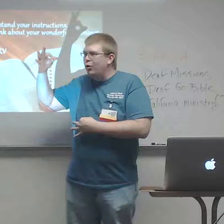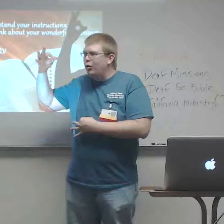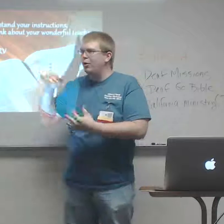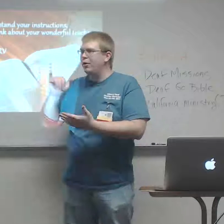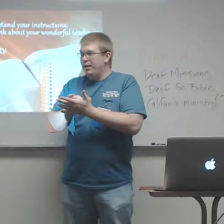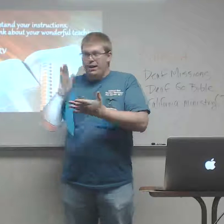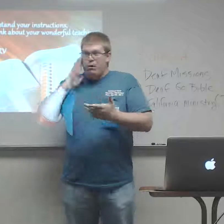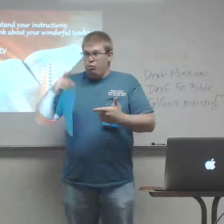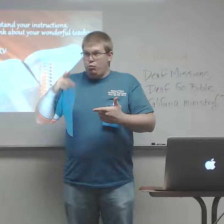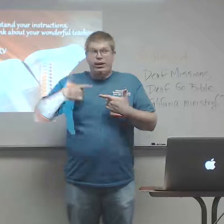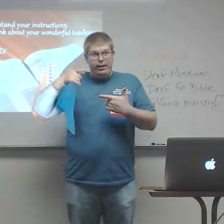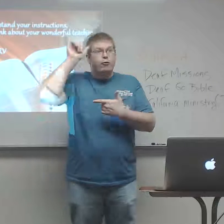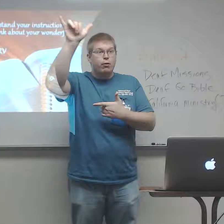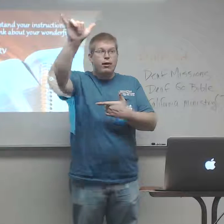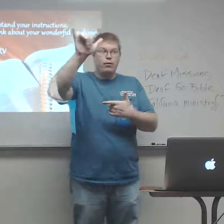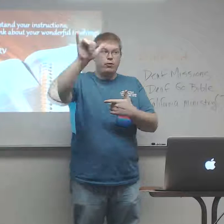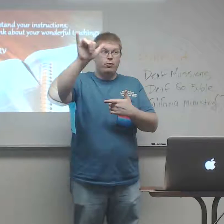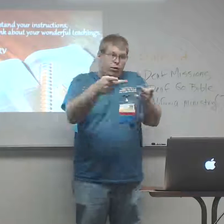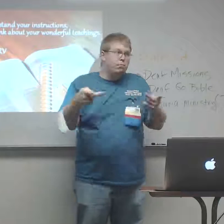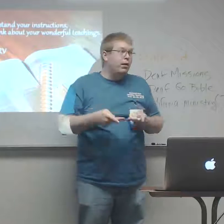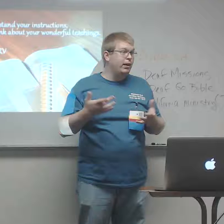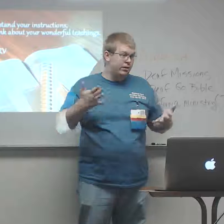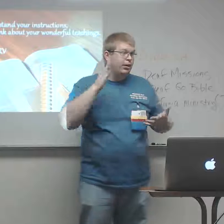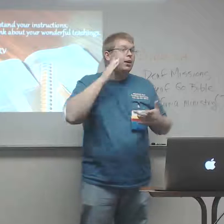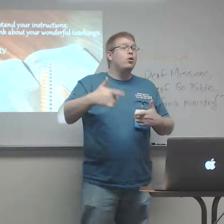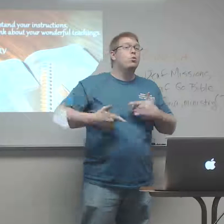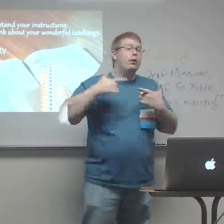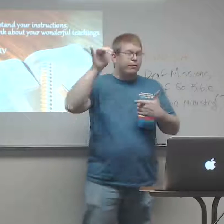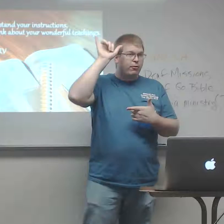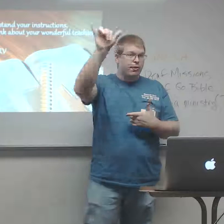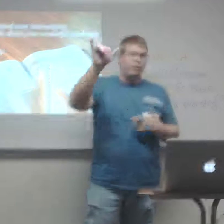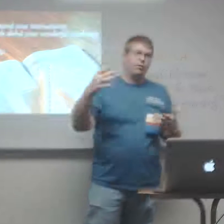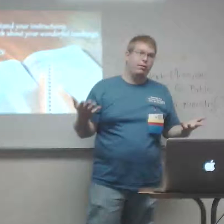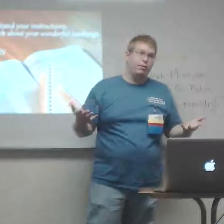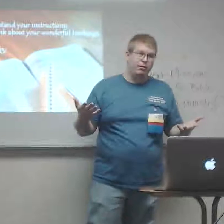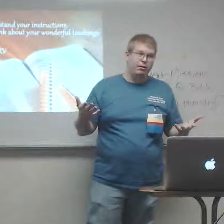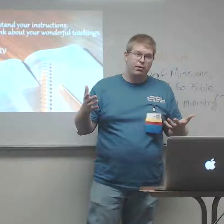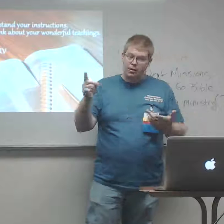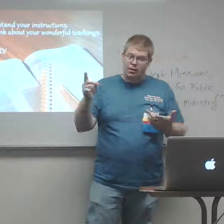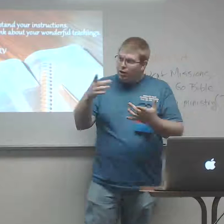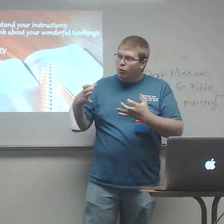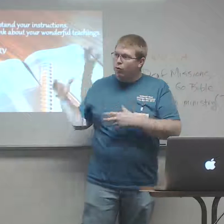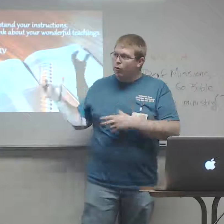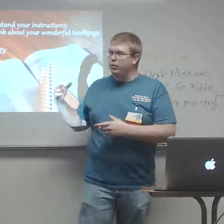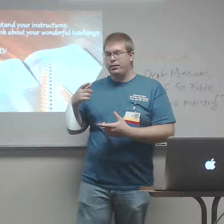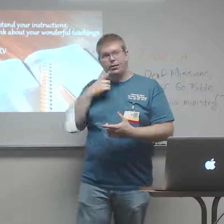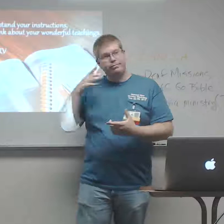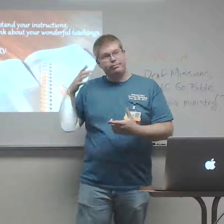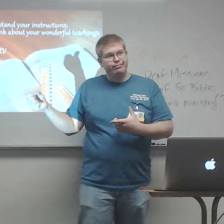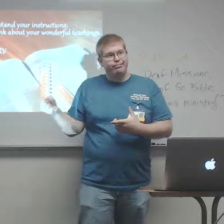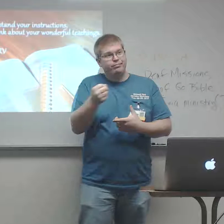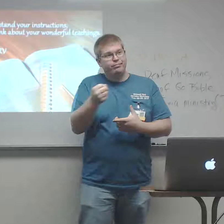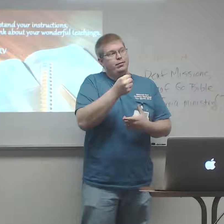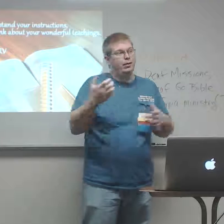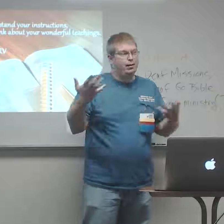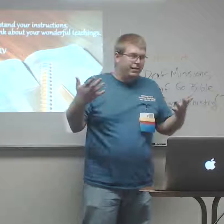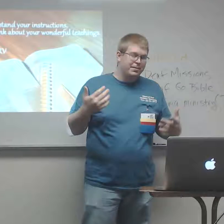soul will live forever. One place will live forever. Where we want,